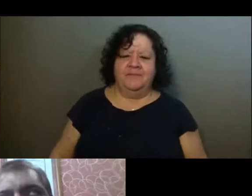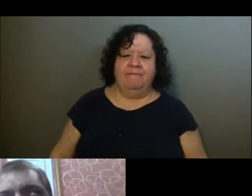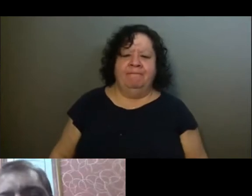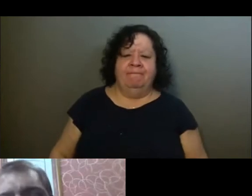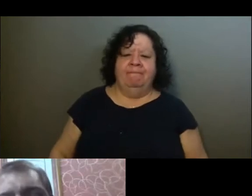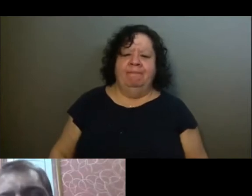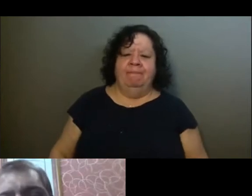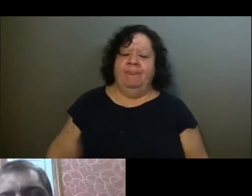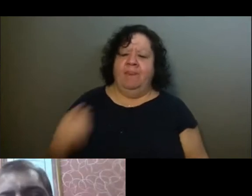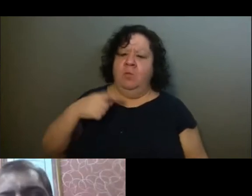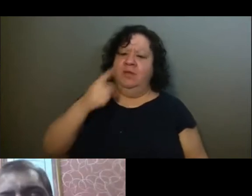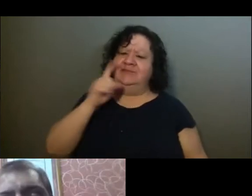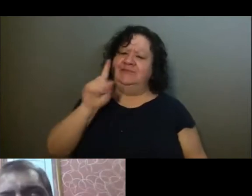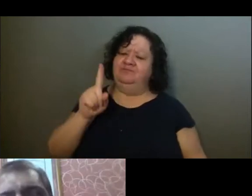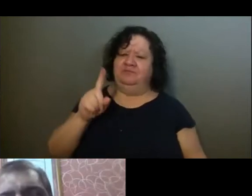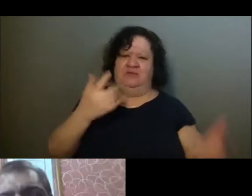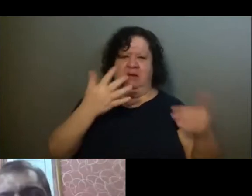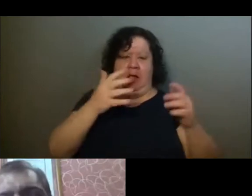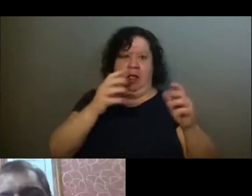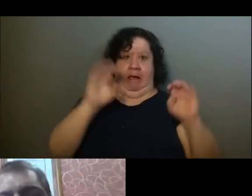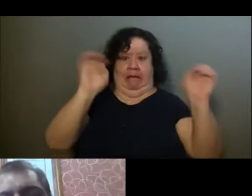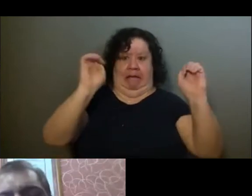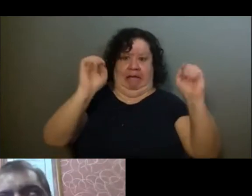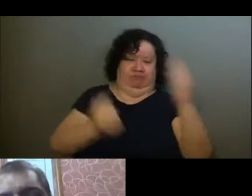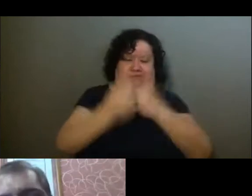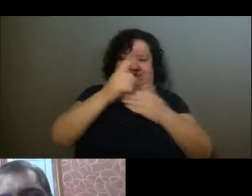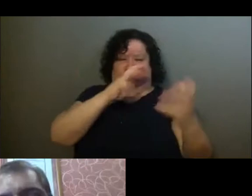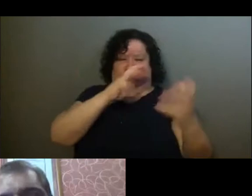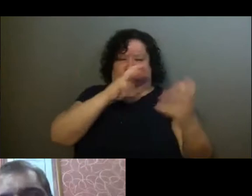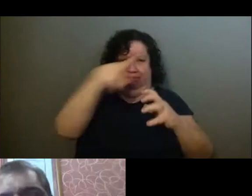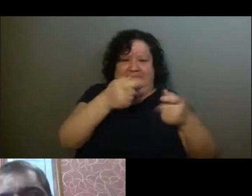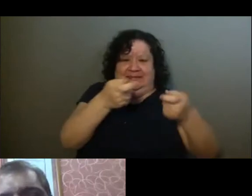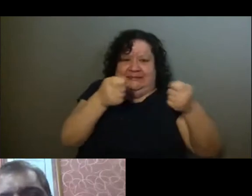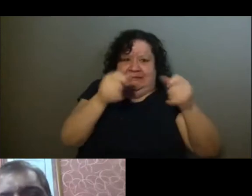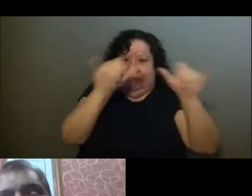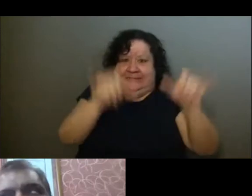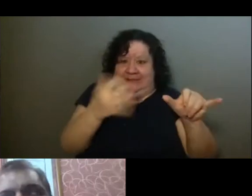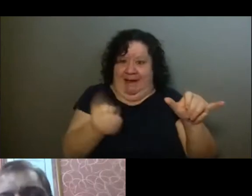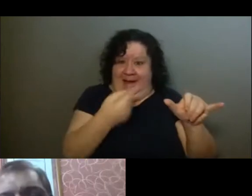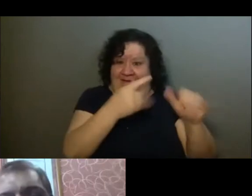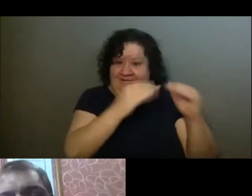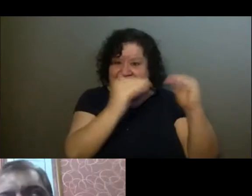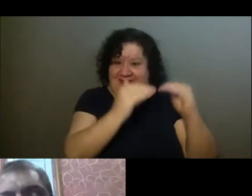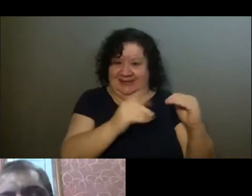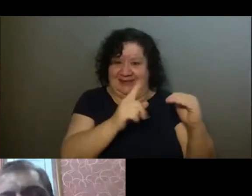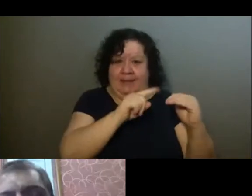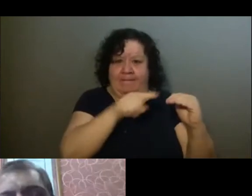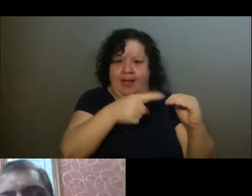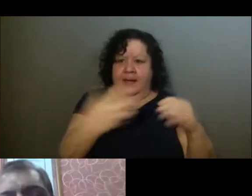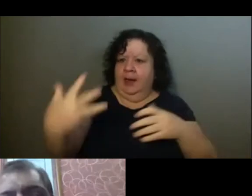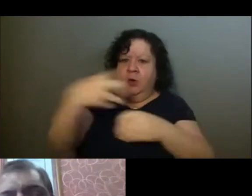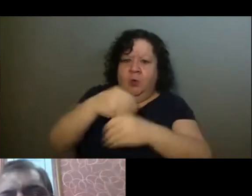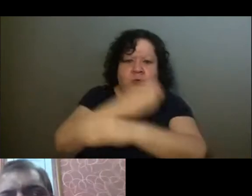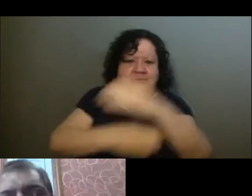system. It could be an inclusive, so there is no dedicated solution required for people with disability because sustaining, maintaining those will be challenge.